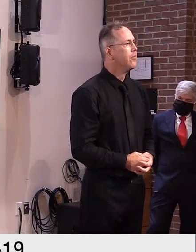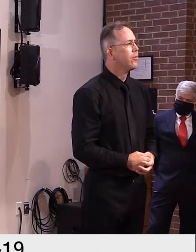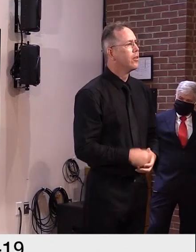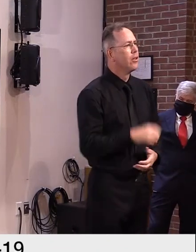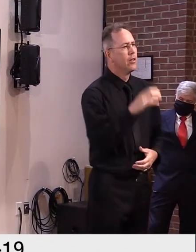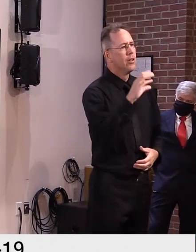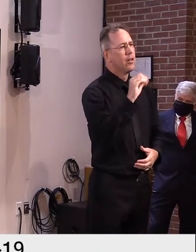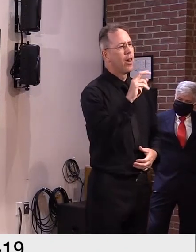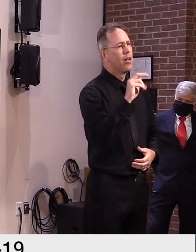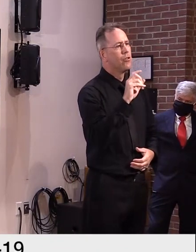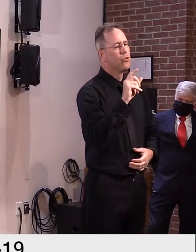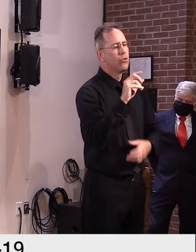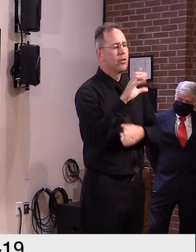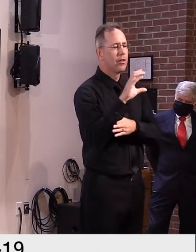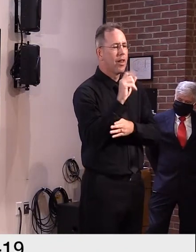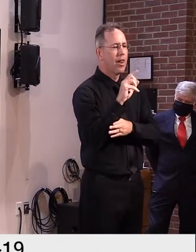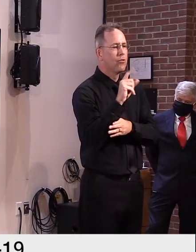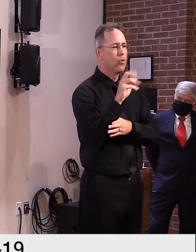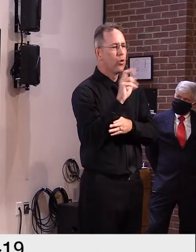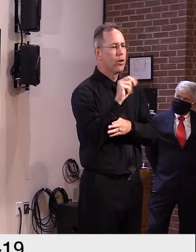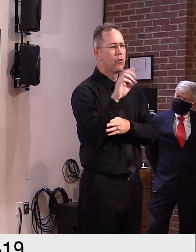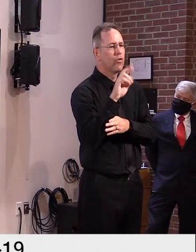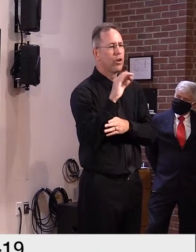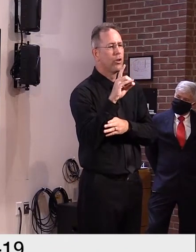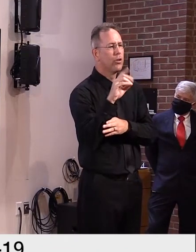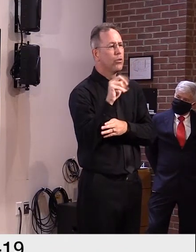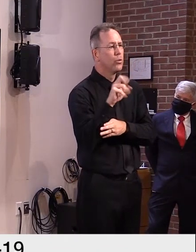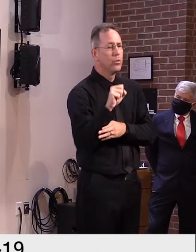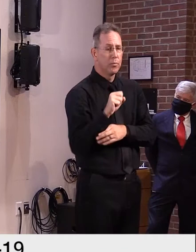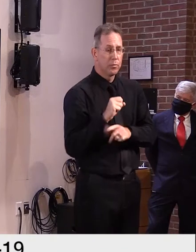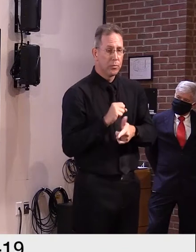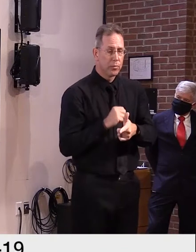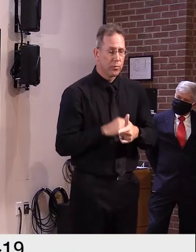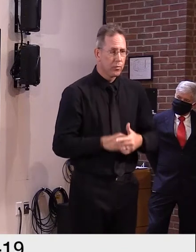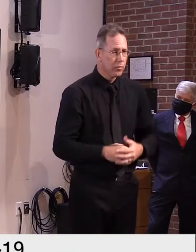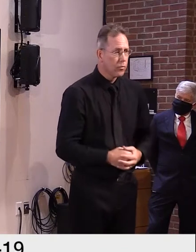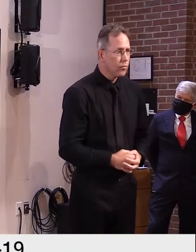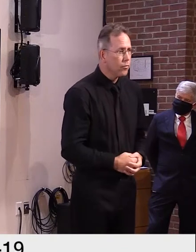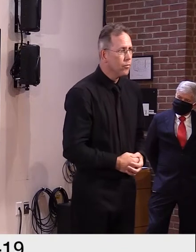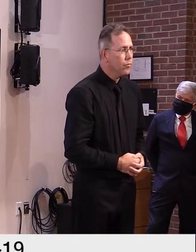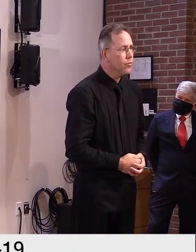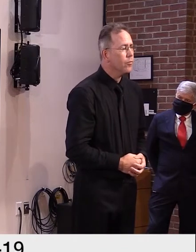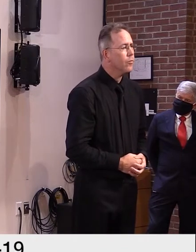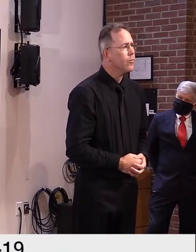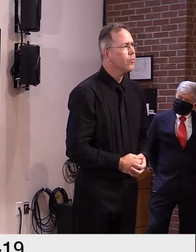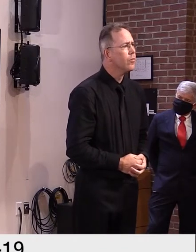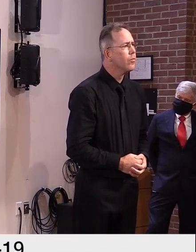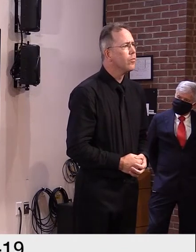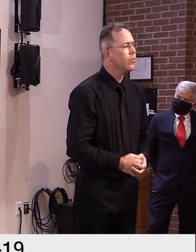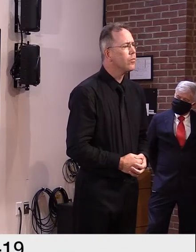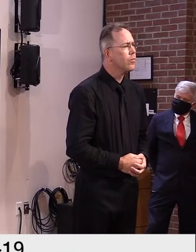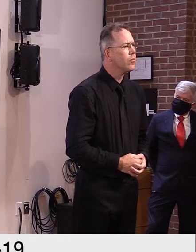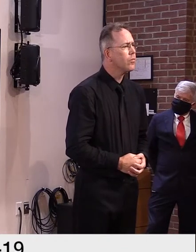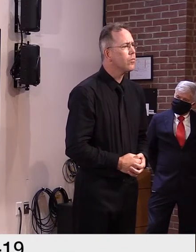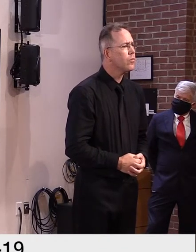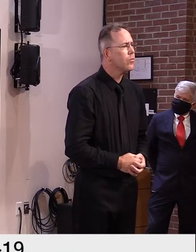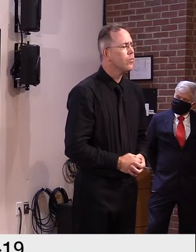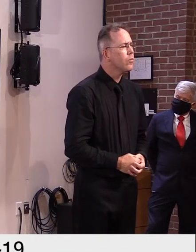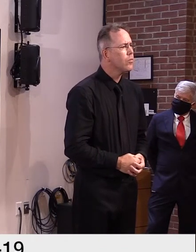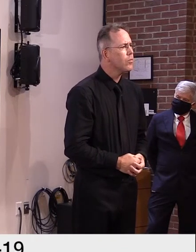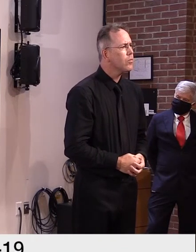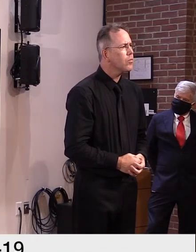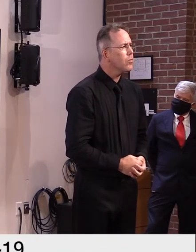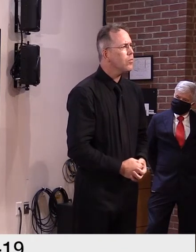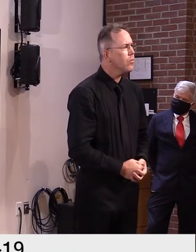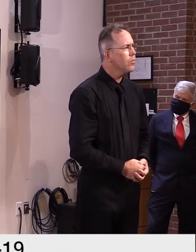Thank you. Good afternoon, Governor. I guess in the spirit of the topic that Mike was just on, and in